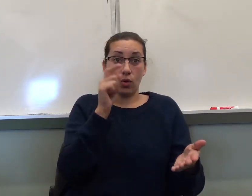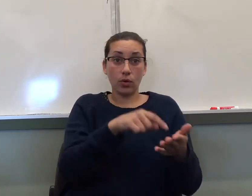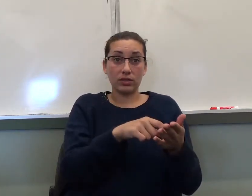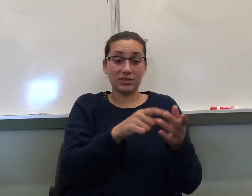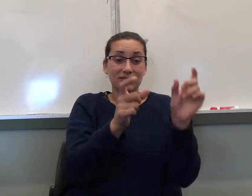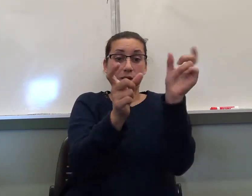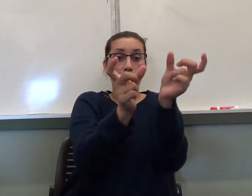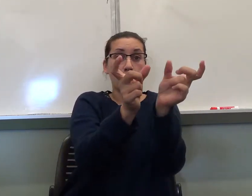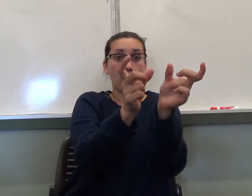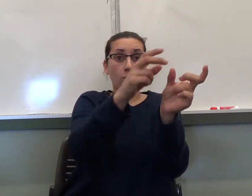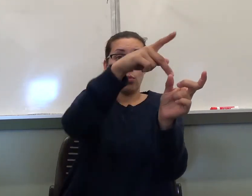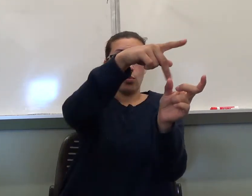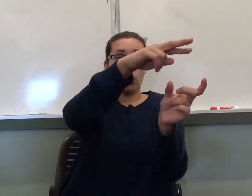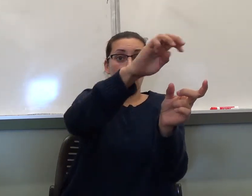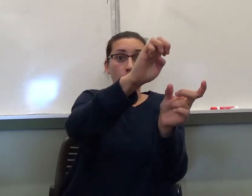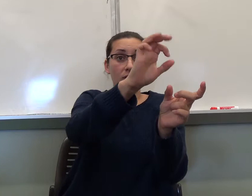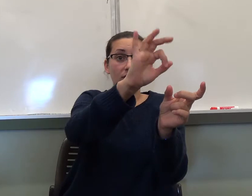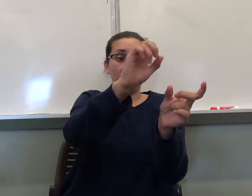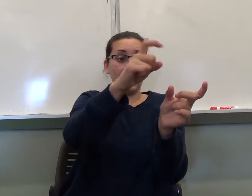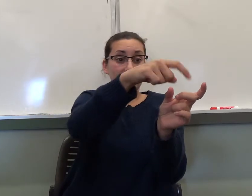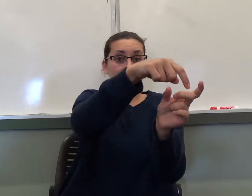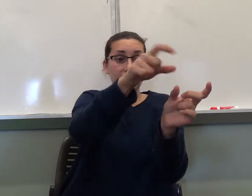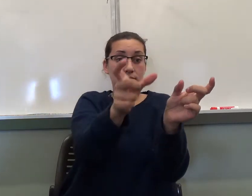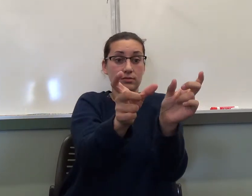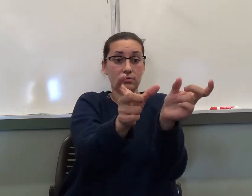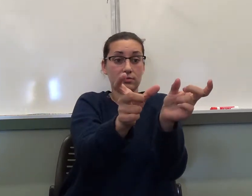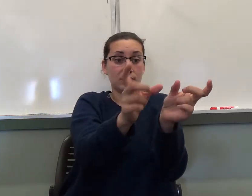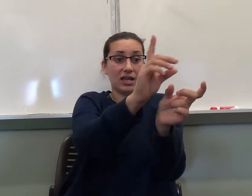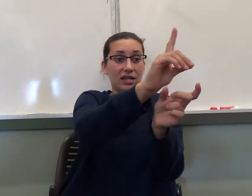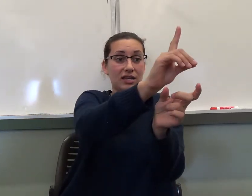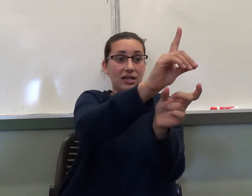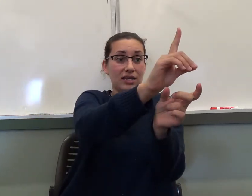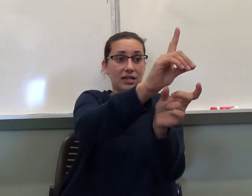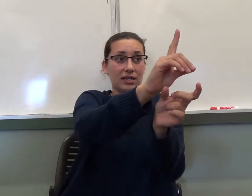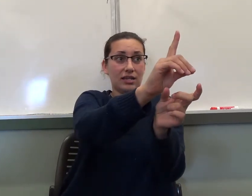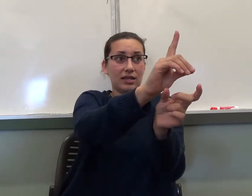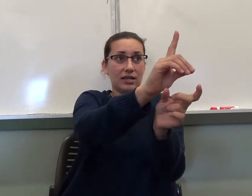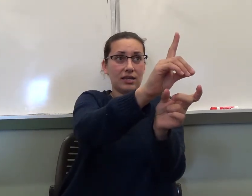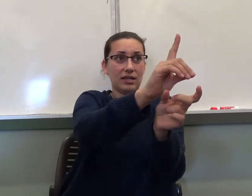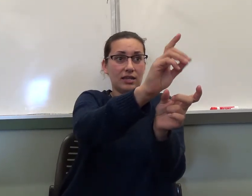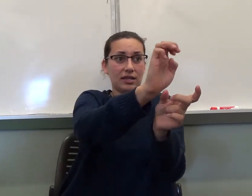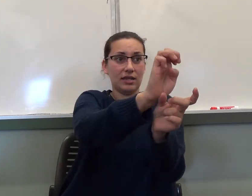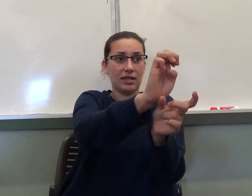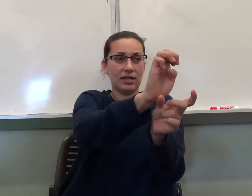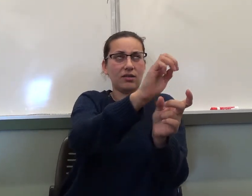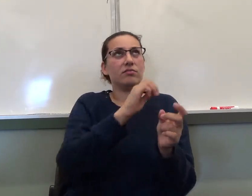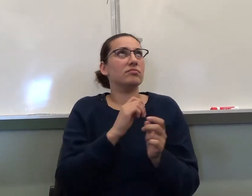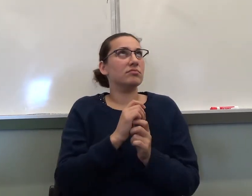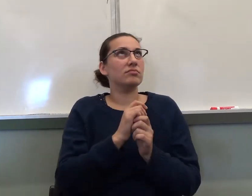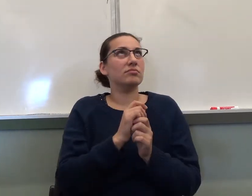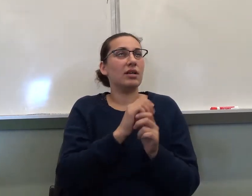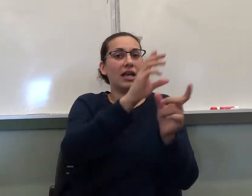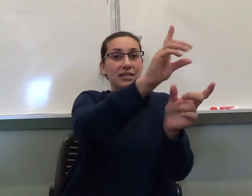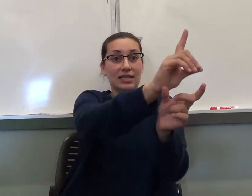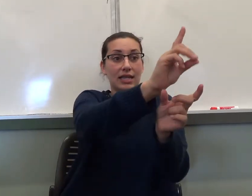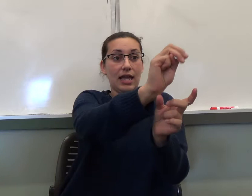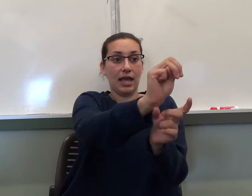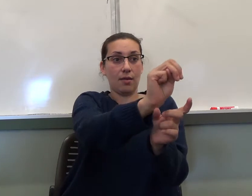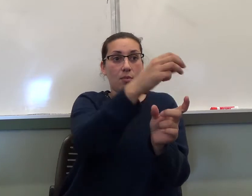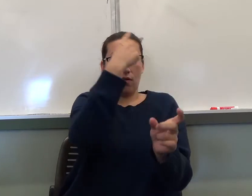different. For a decameter, it's D-A-M, and for a decimeter, it's D-M. Okay? This is the only part of the